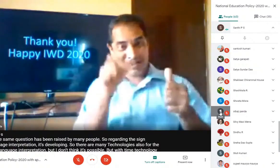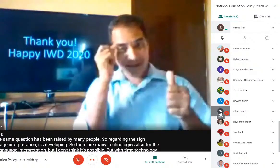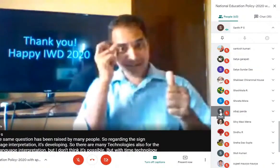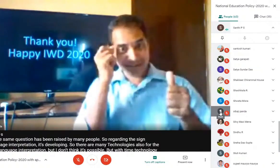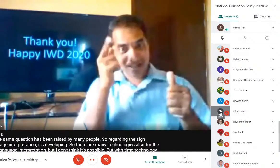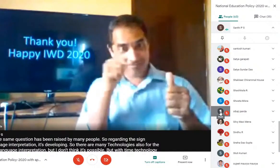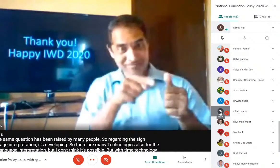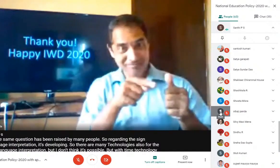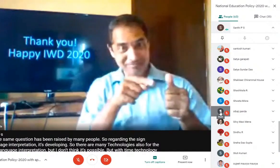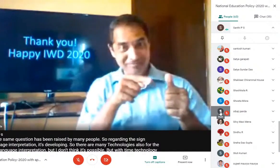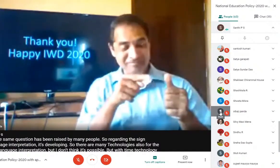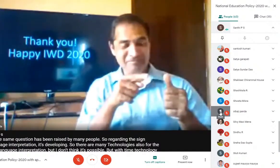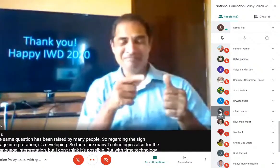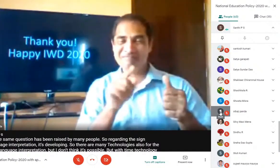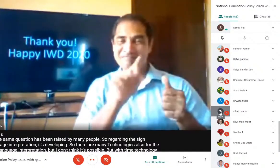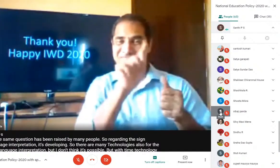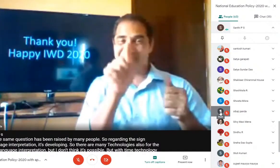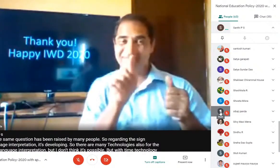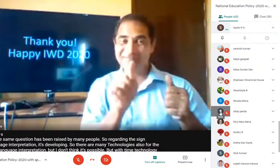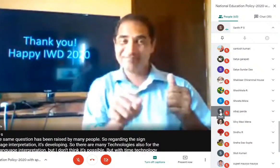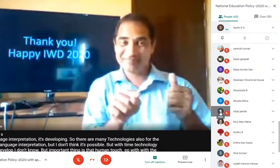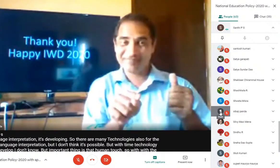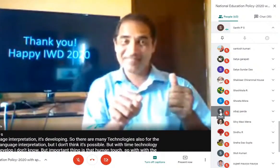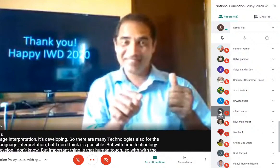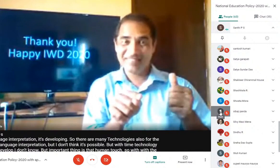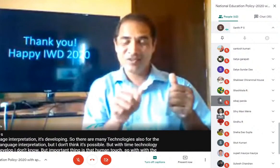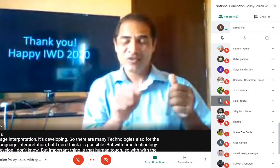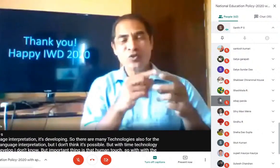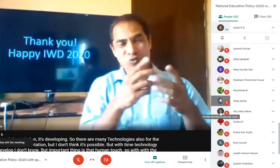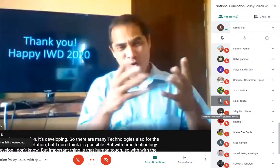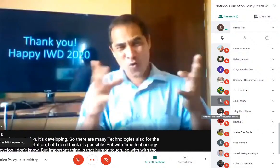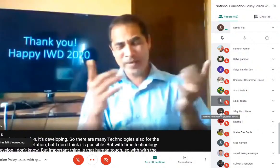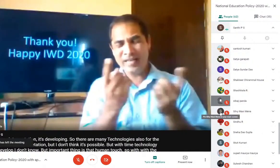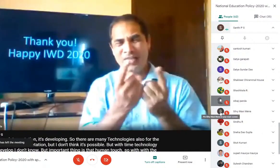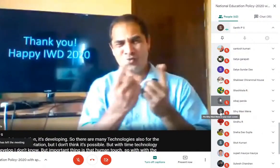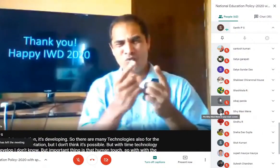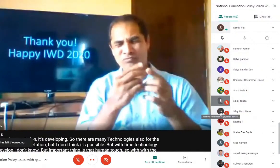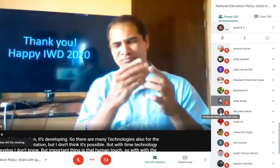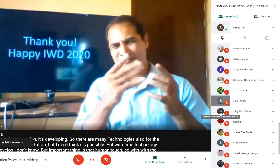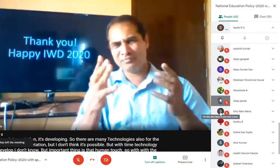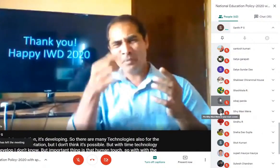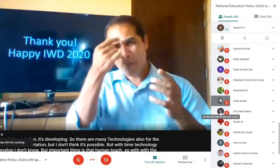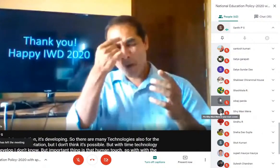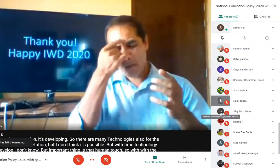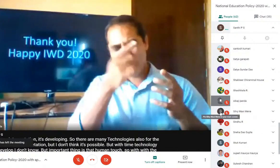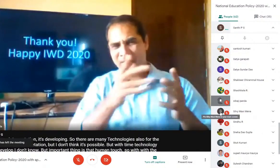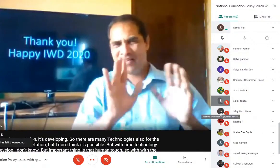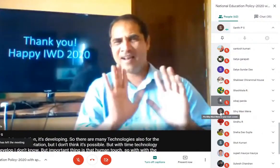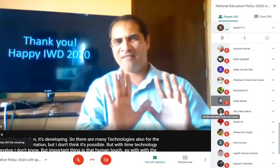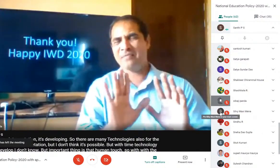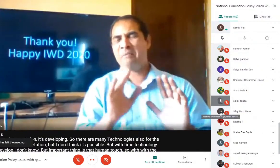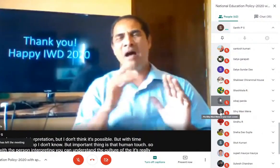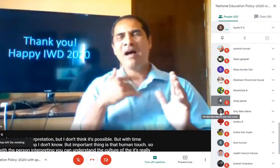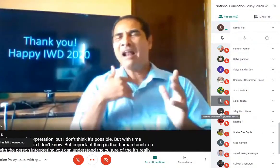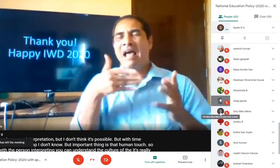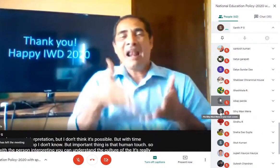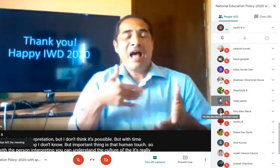It's really important for the person to understand the culture while interpreting. So once a person understands the culture and the topic, everything, then